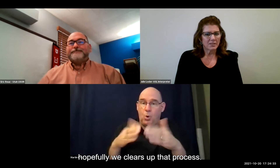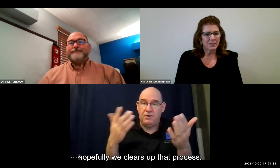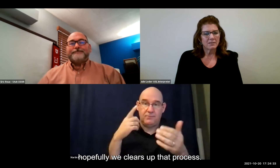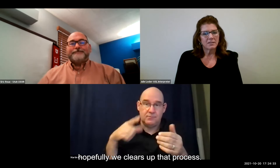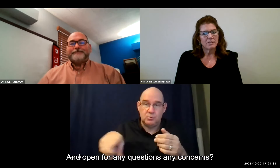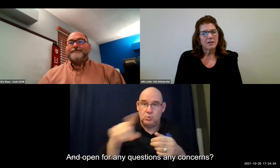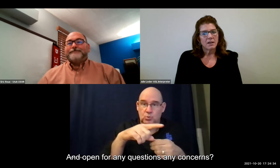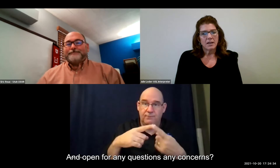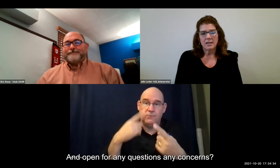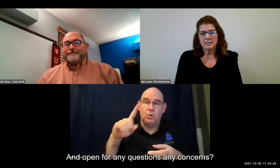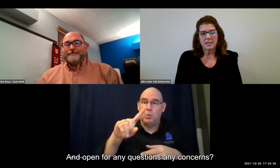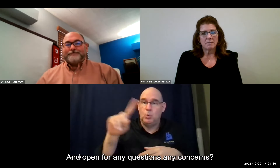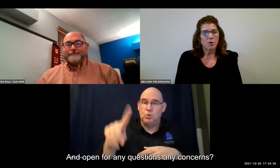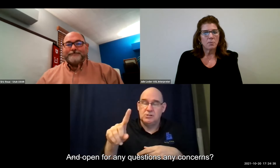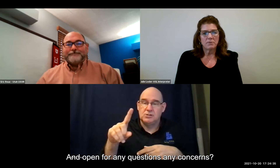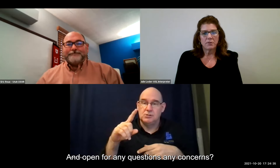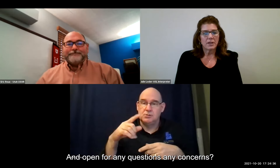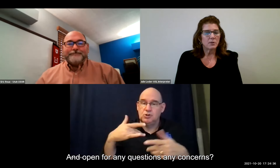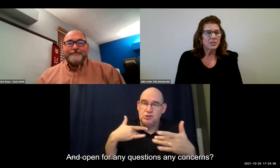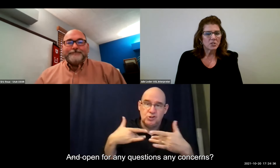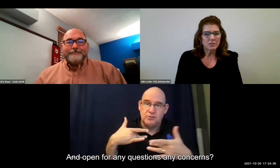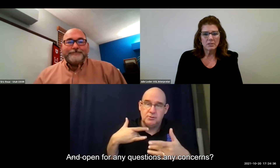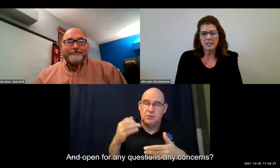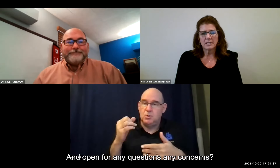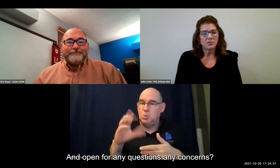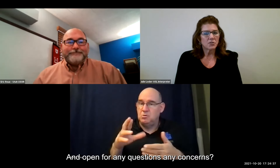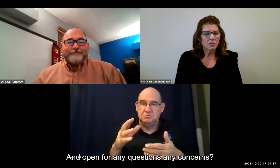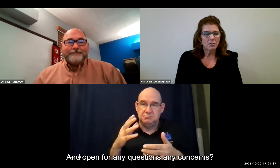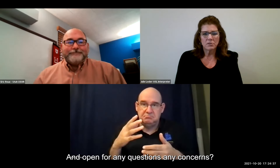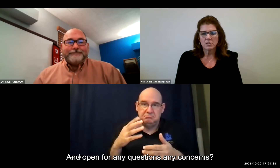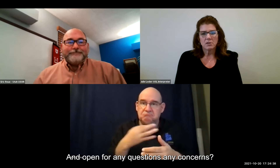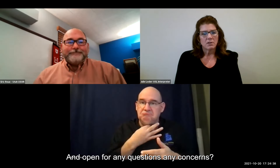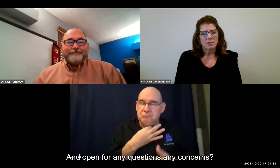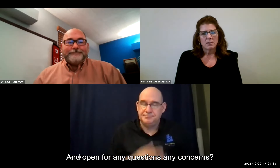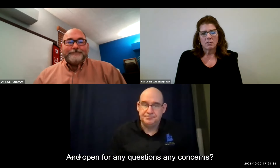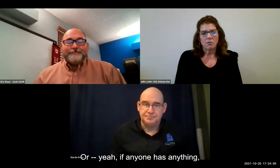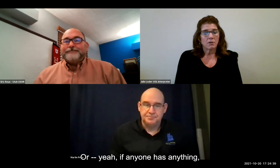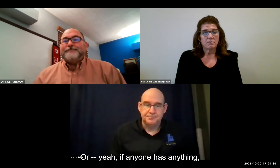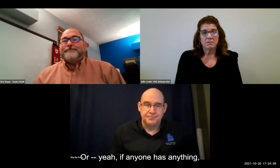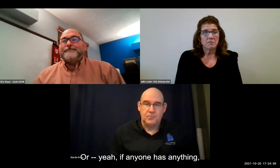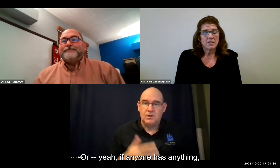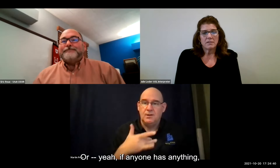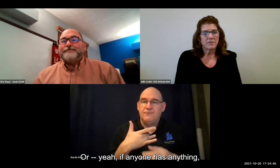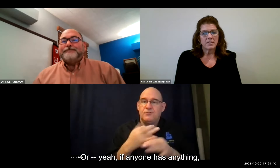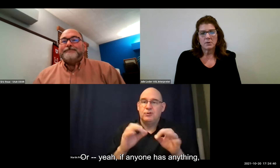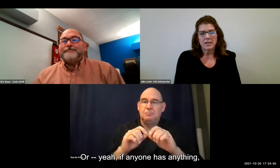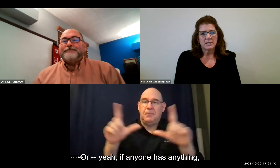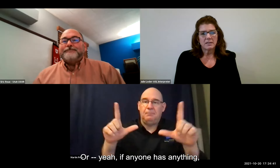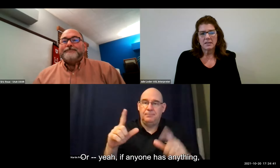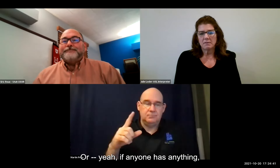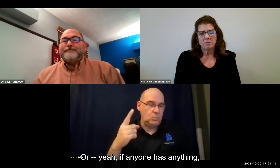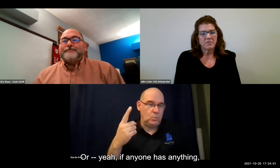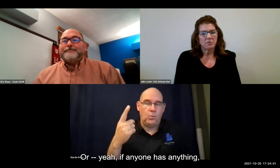that process and am open for any questions, any concerns, or yeah, if anyone